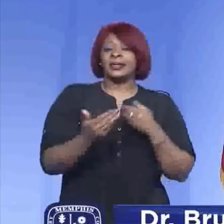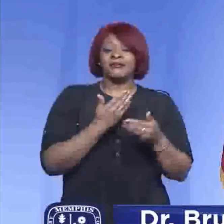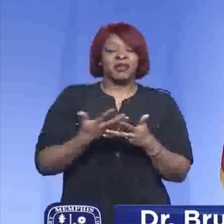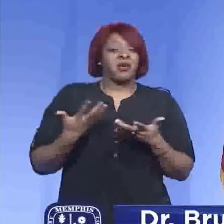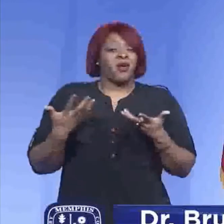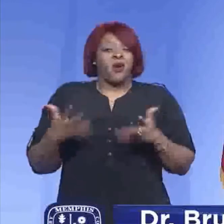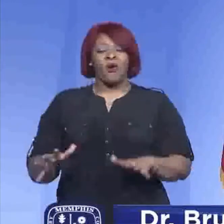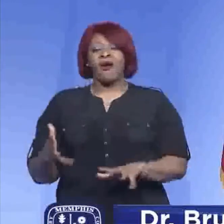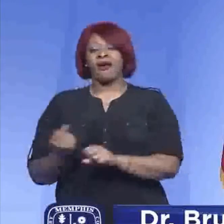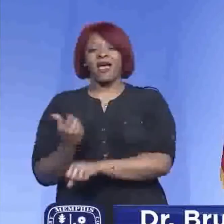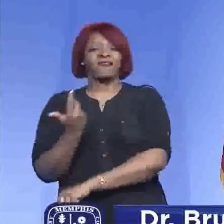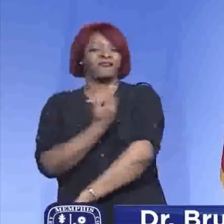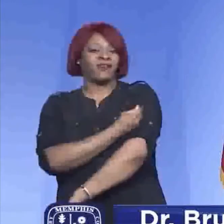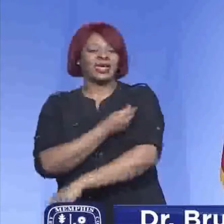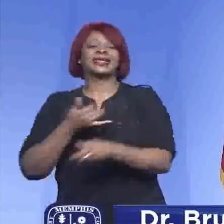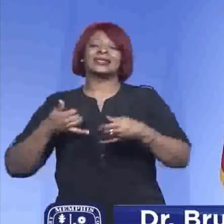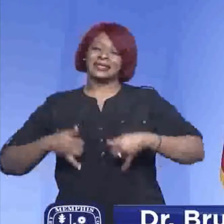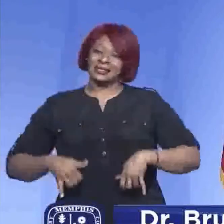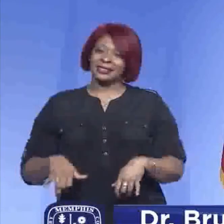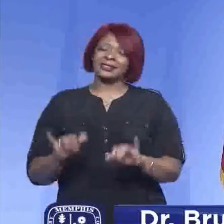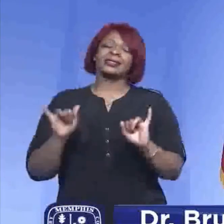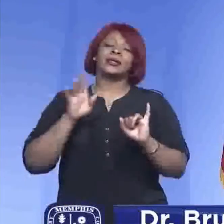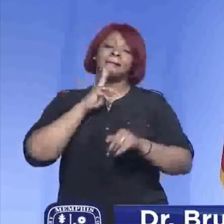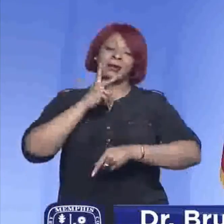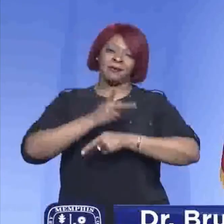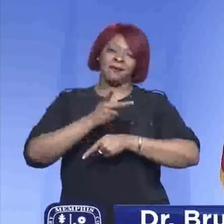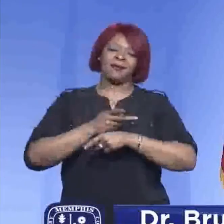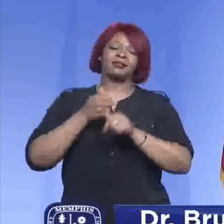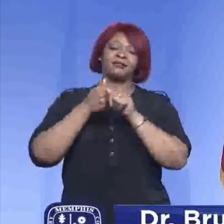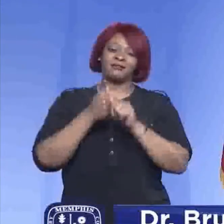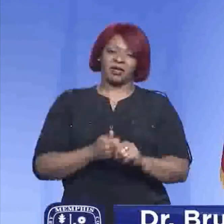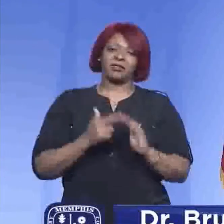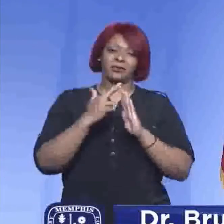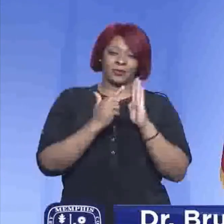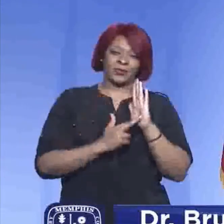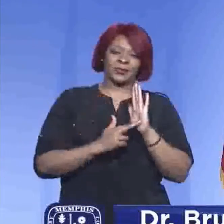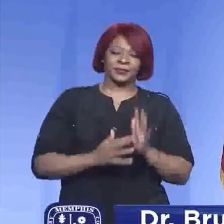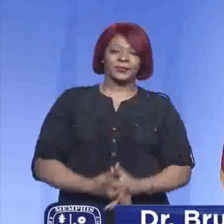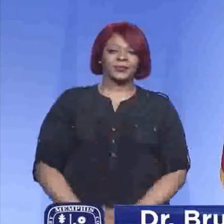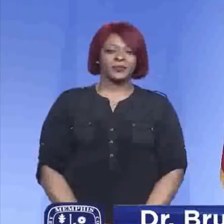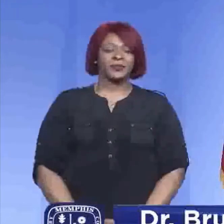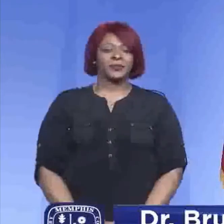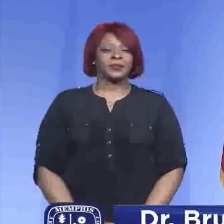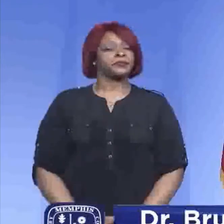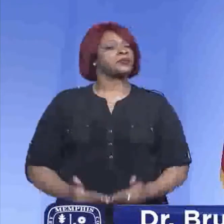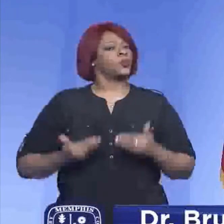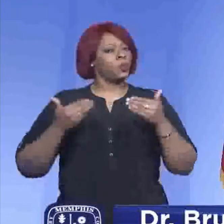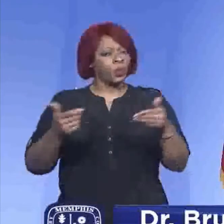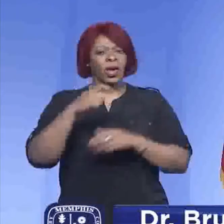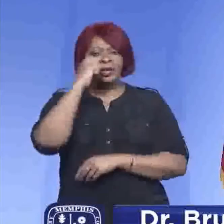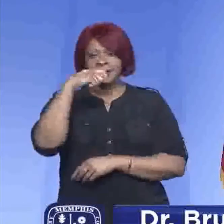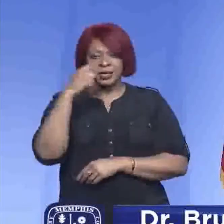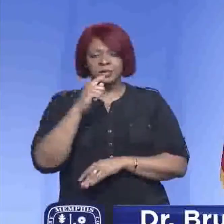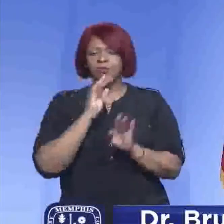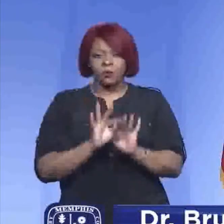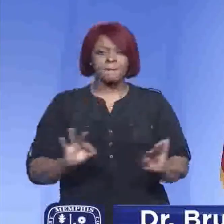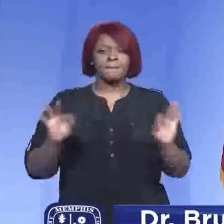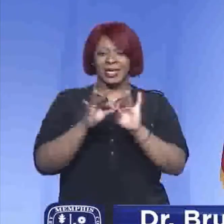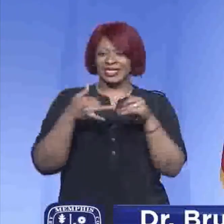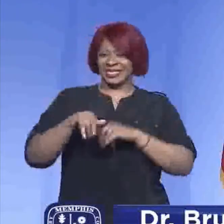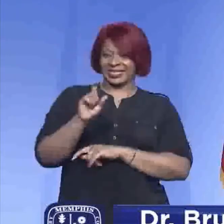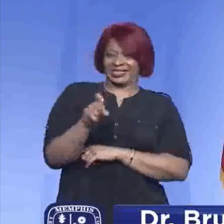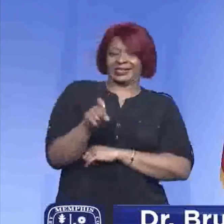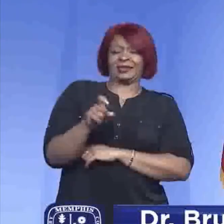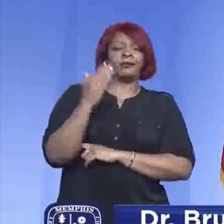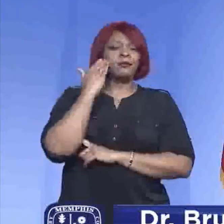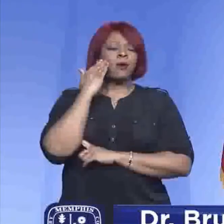your vaccination, we still need to adhere to these things. And get tested. It's very important that we still need